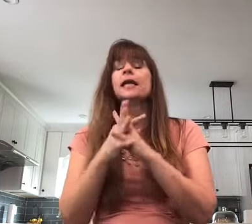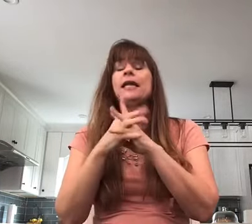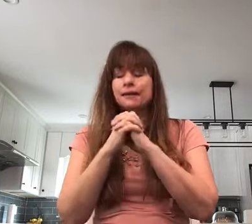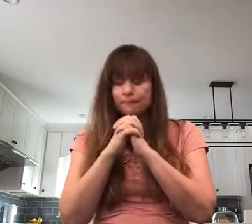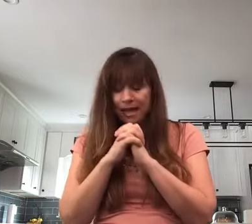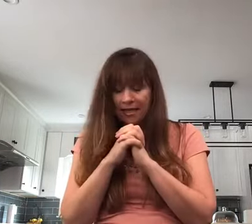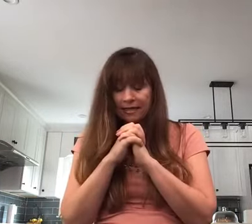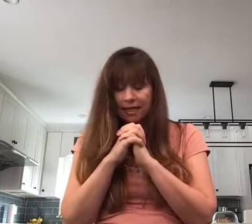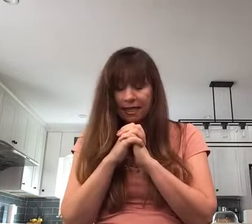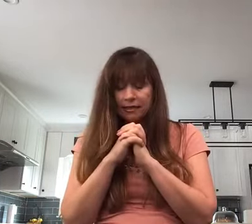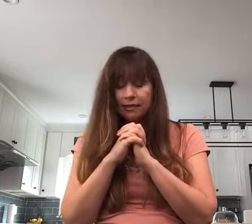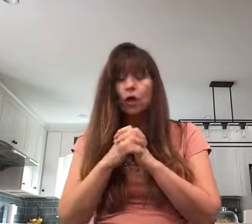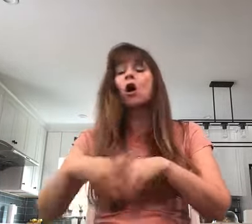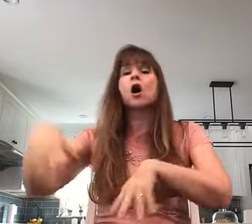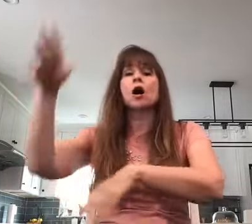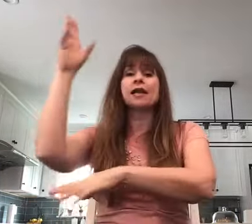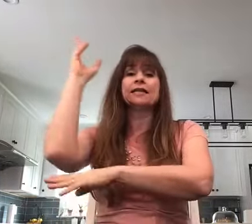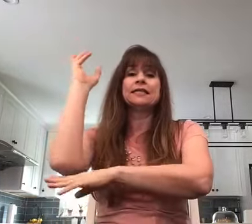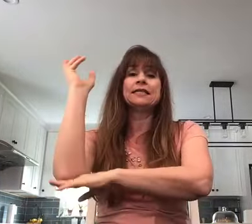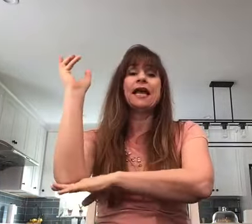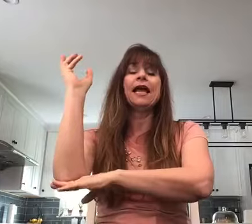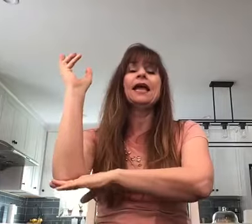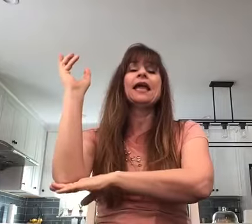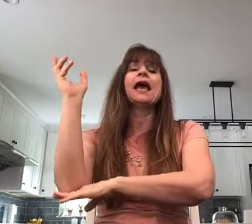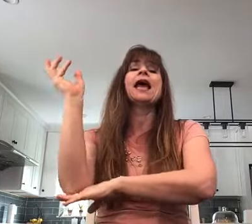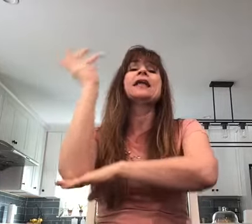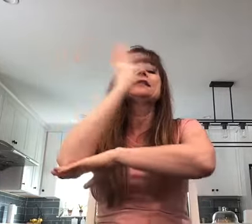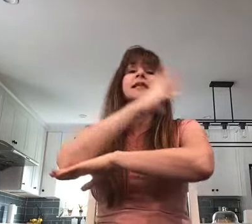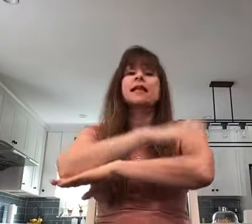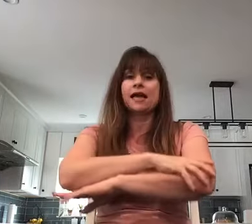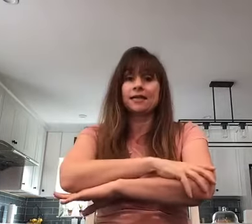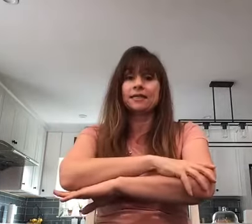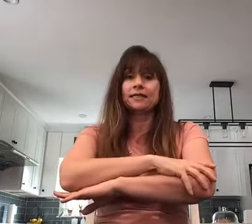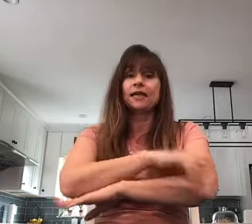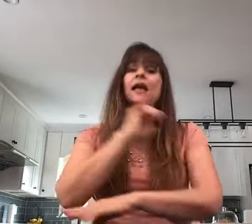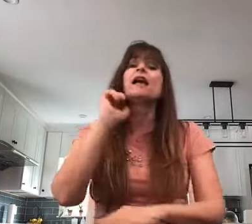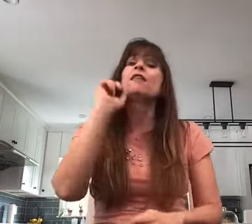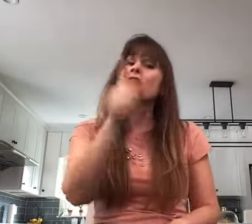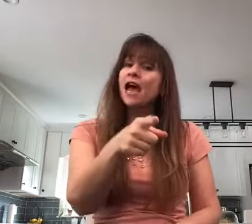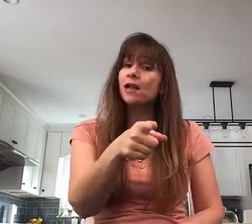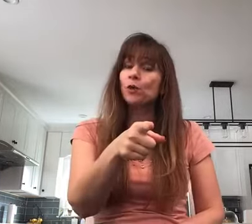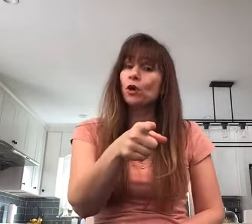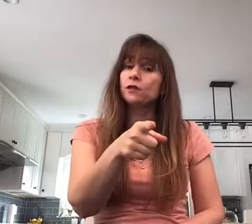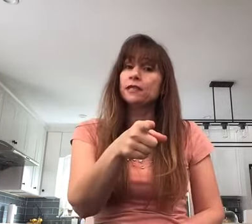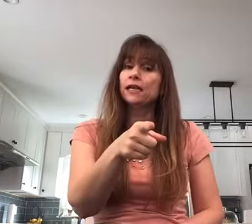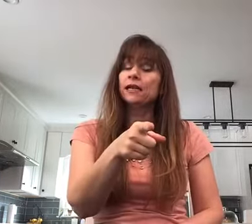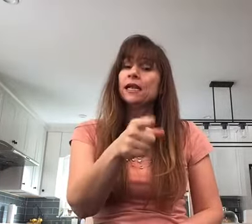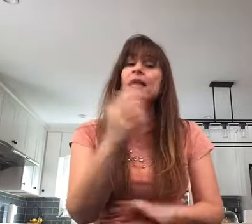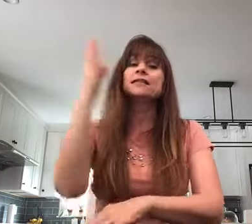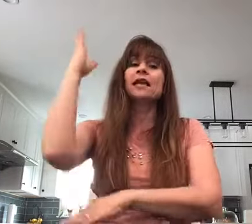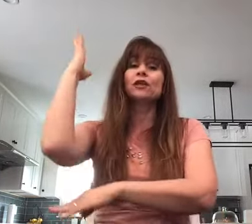He meditates on it day and night. That person is like a